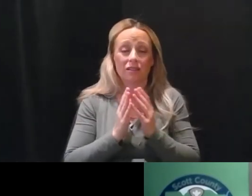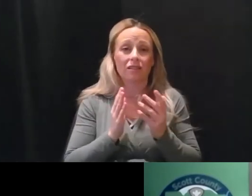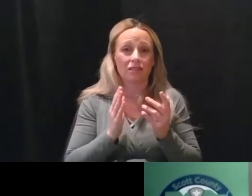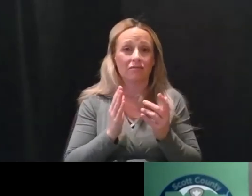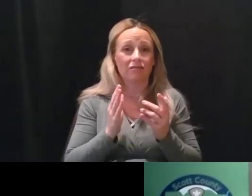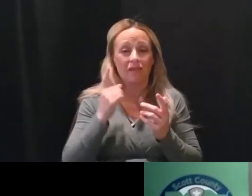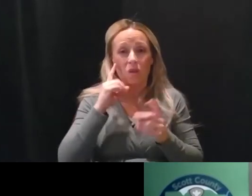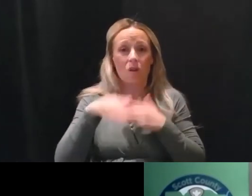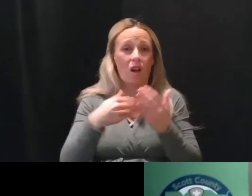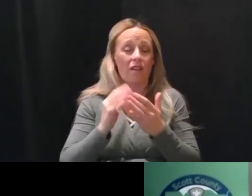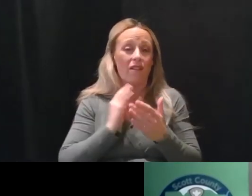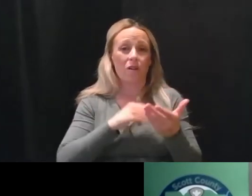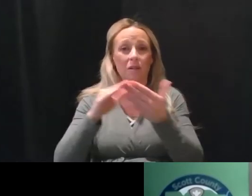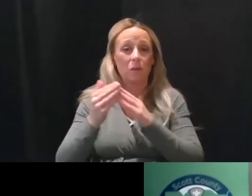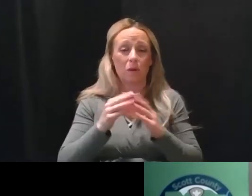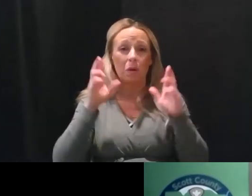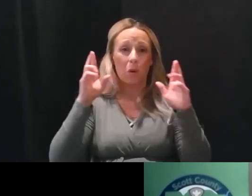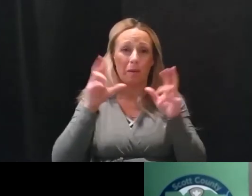and I hope it continues.